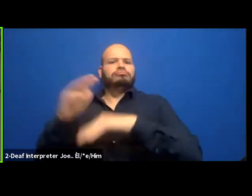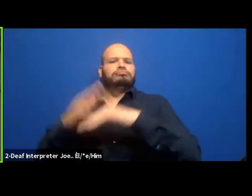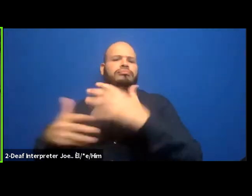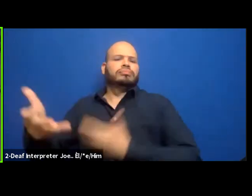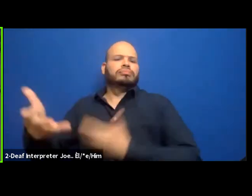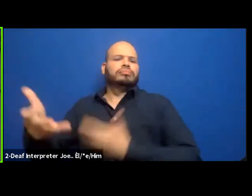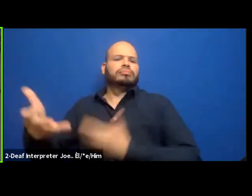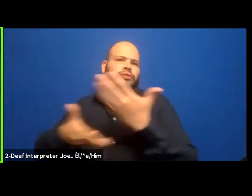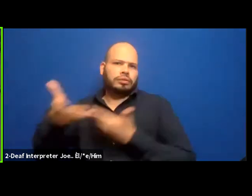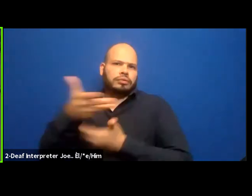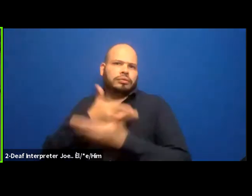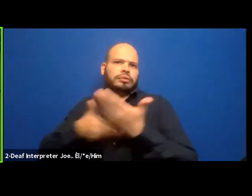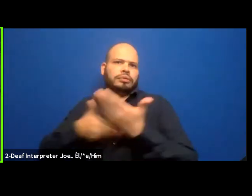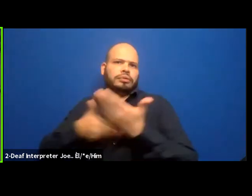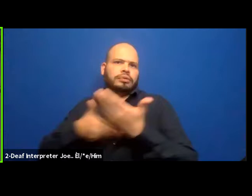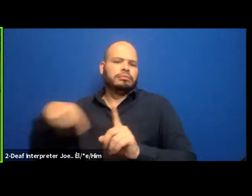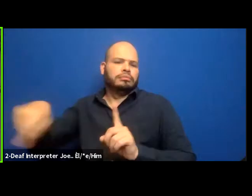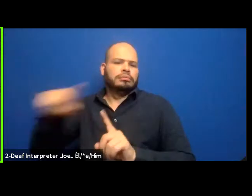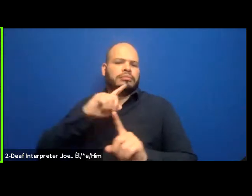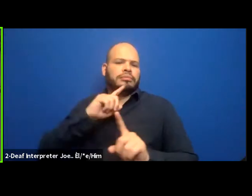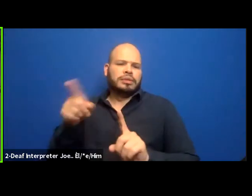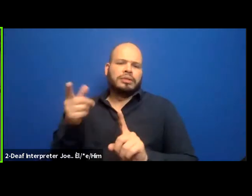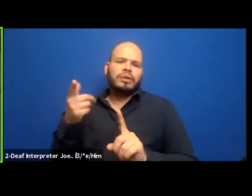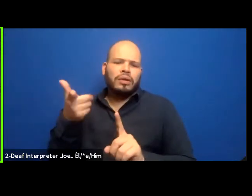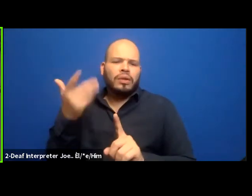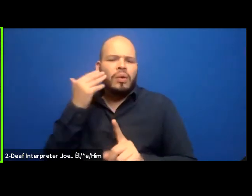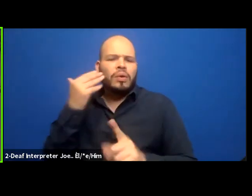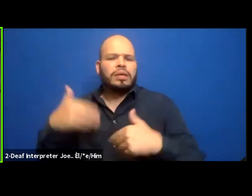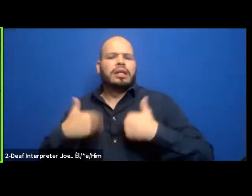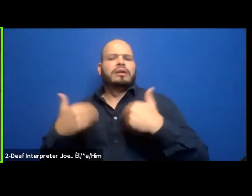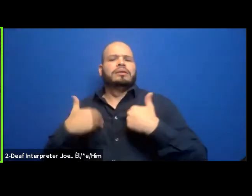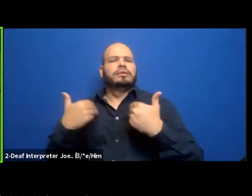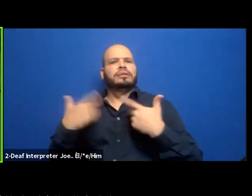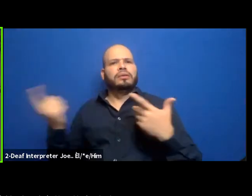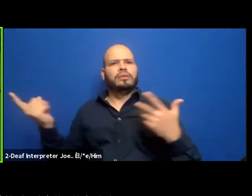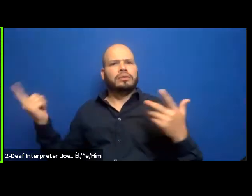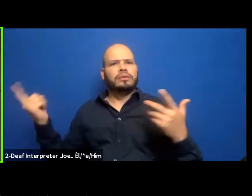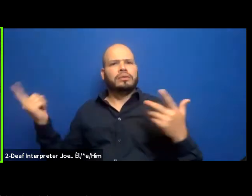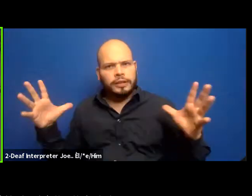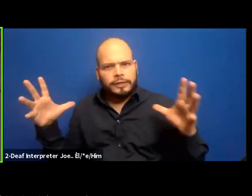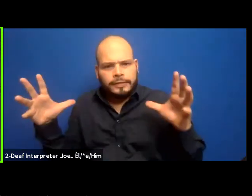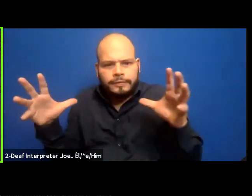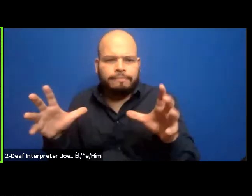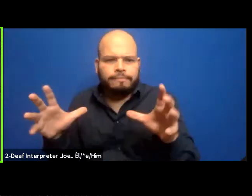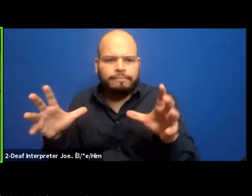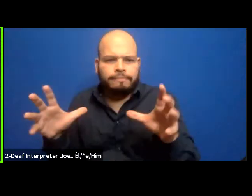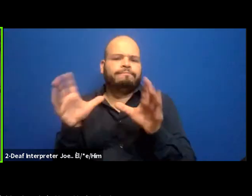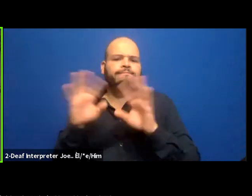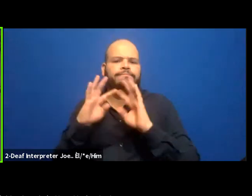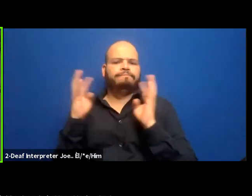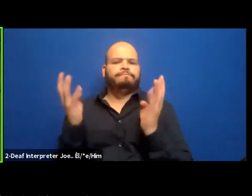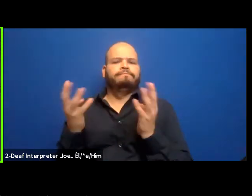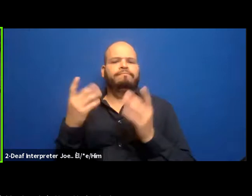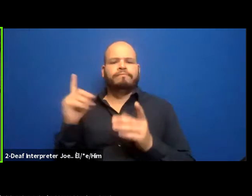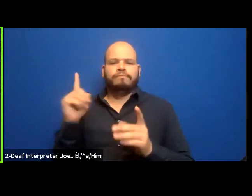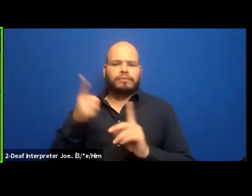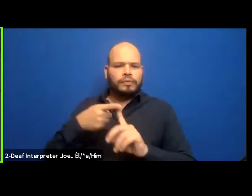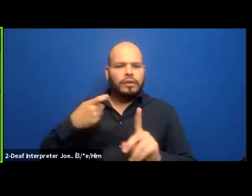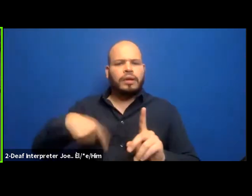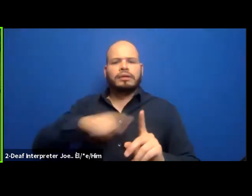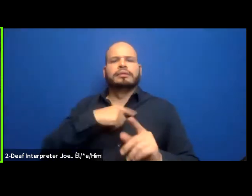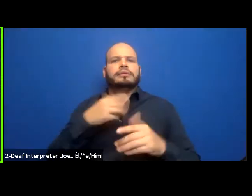different neighborhoods in New York, and really from the seven neighborhoods in New York that that are feeding